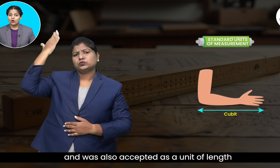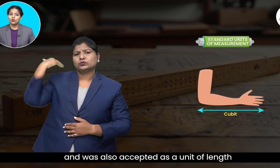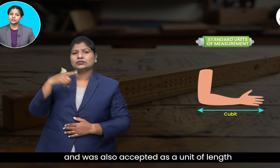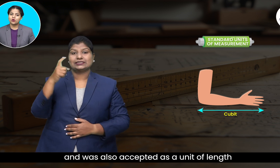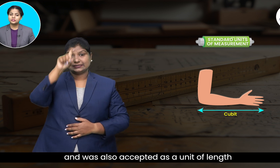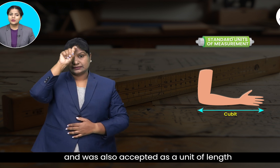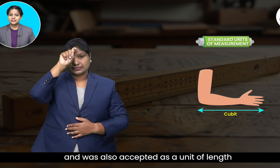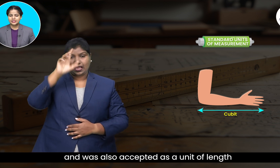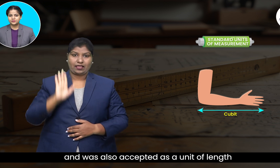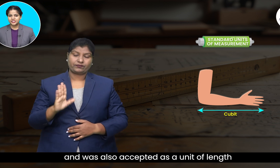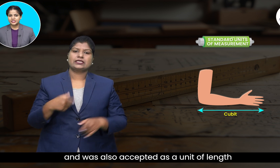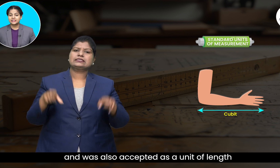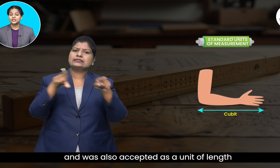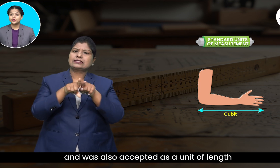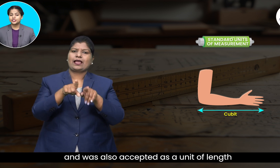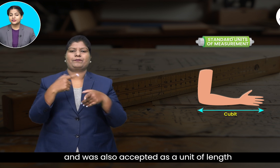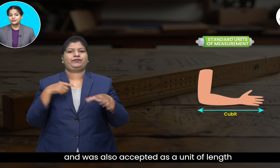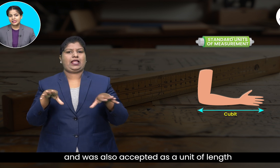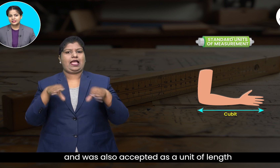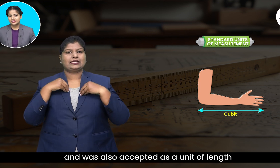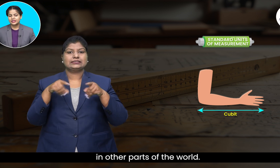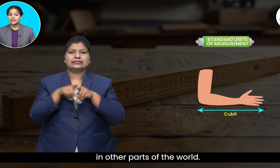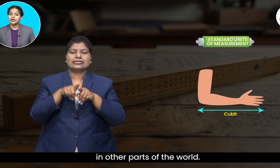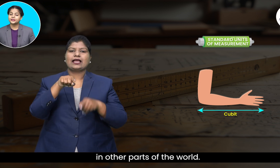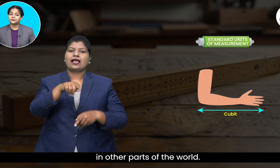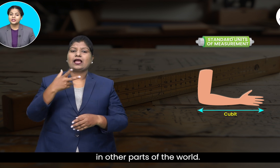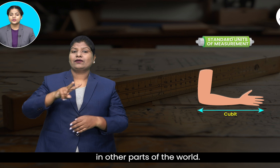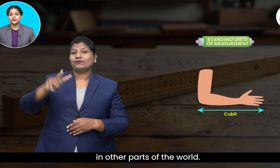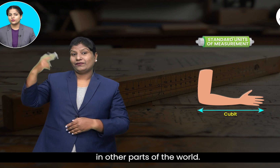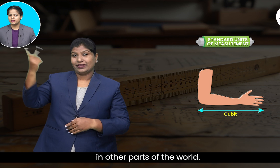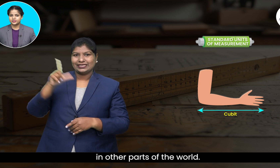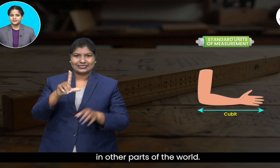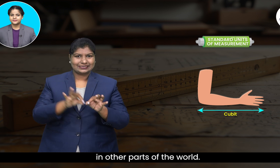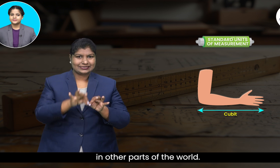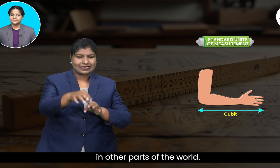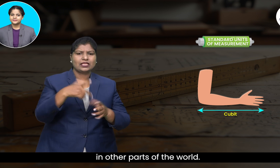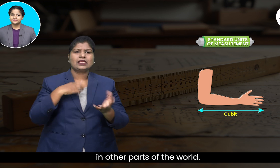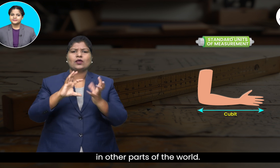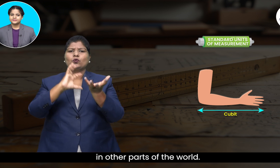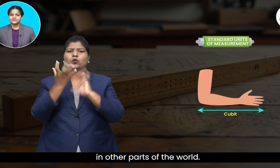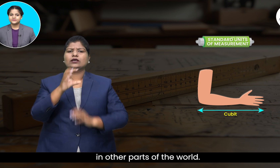and was also accepted as a unit of length in other parts of the world.